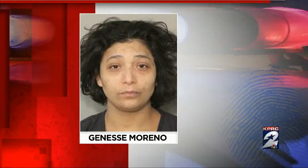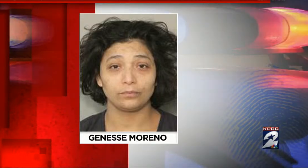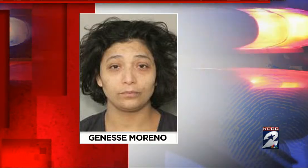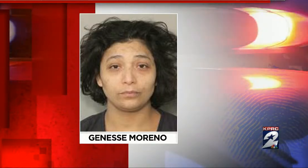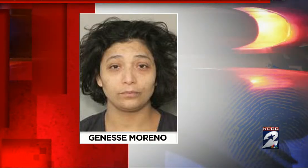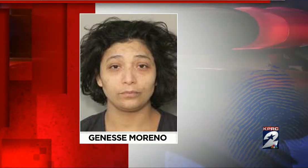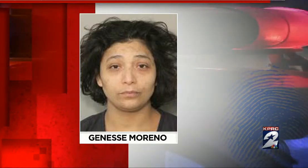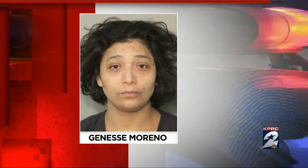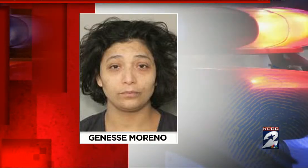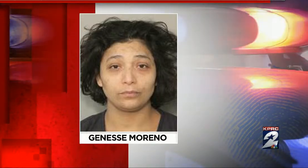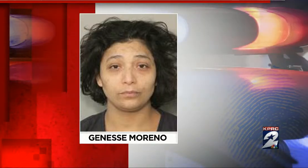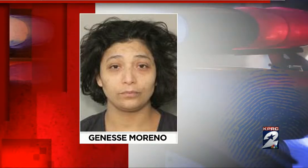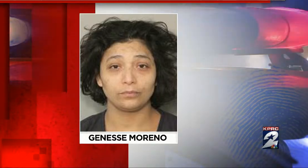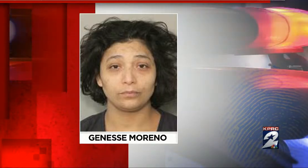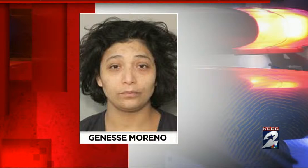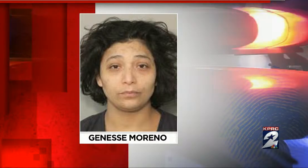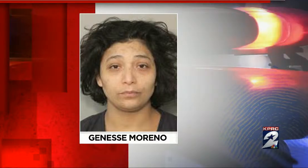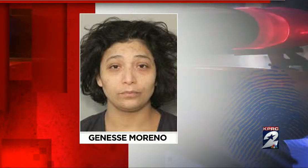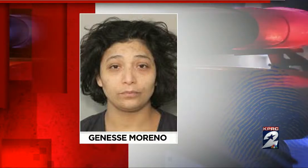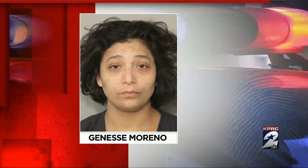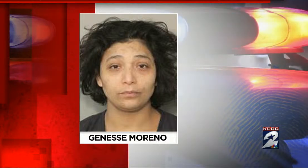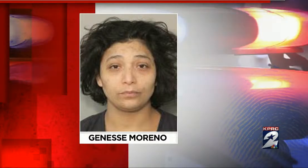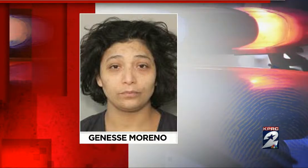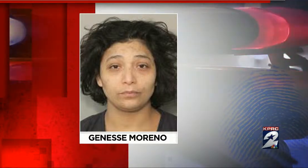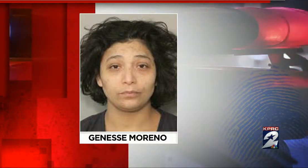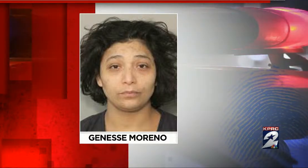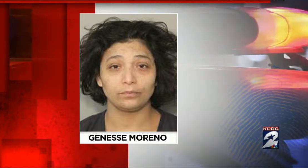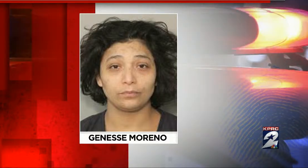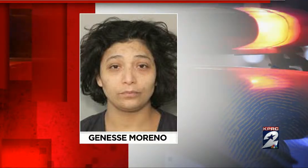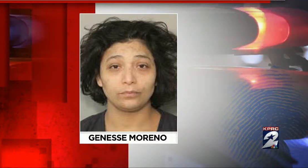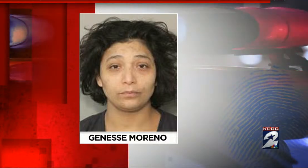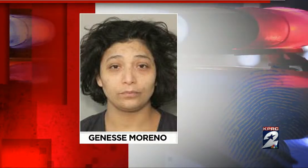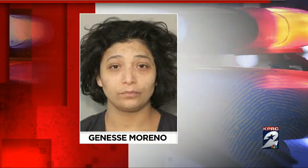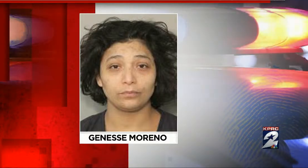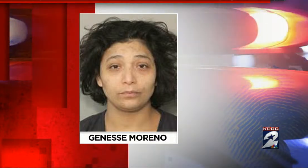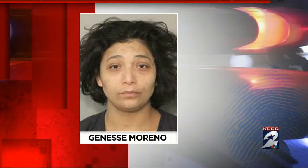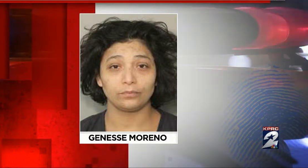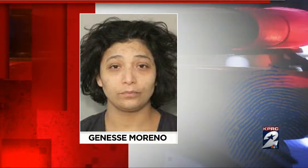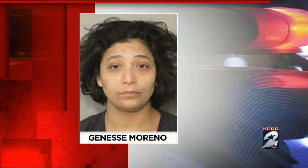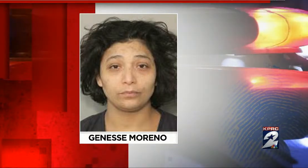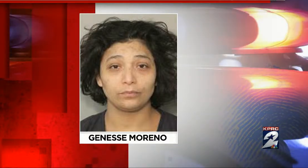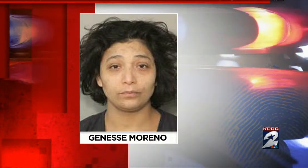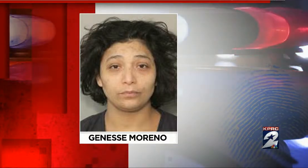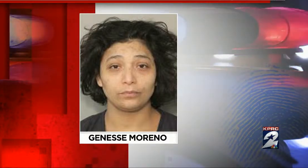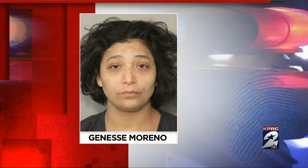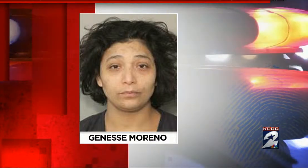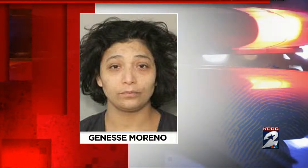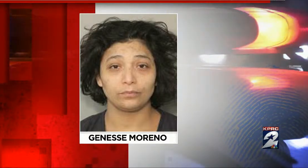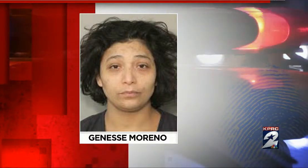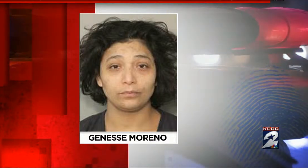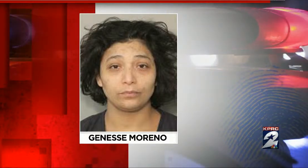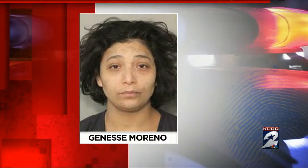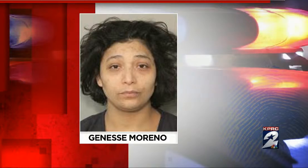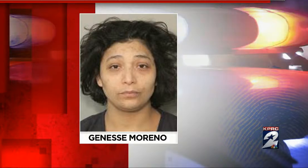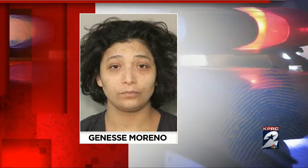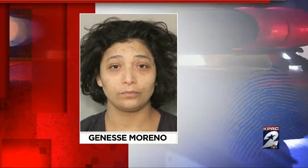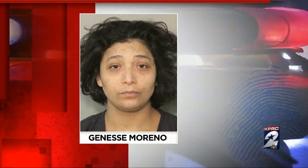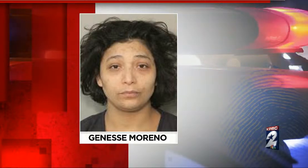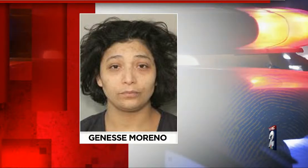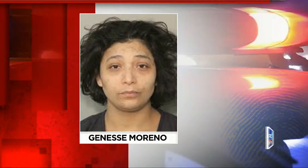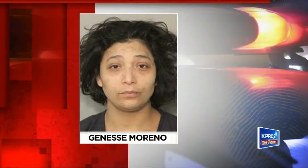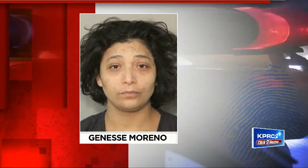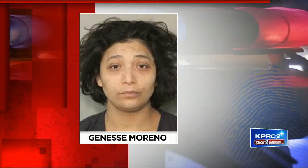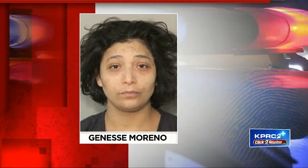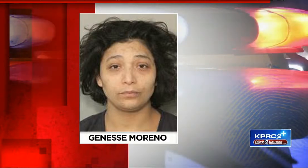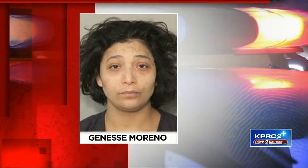Escalante. So she has utilized both male and female names, but through all of our investigation to